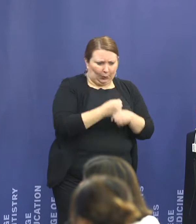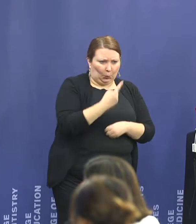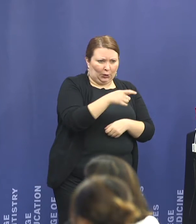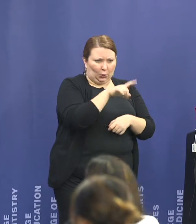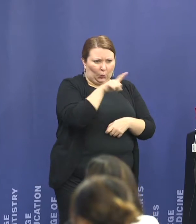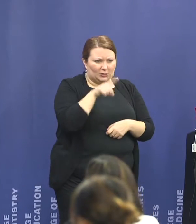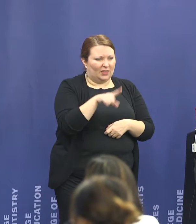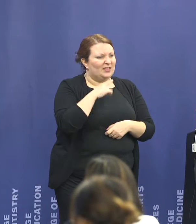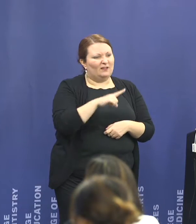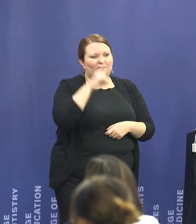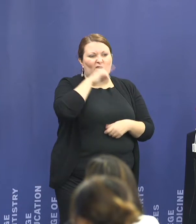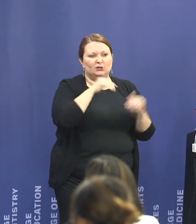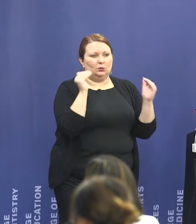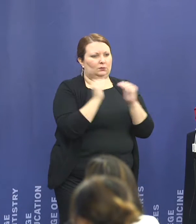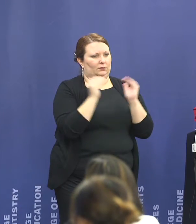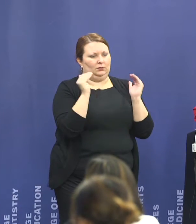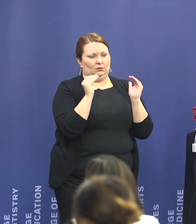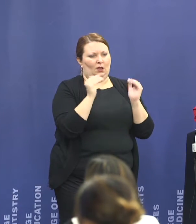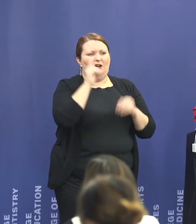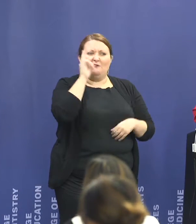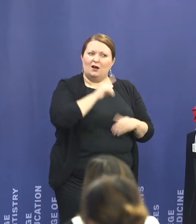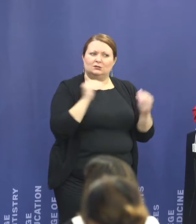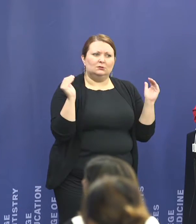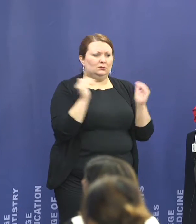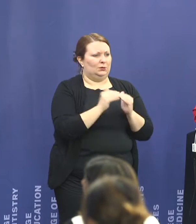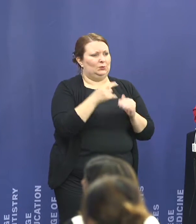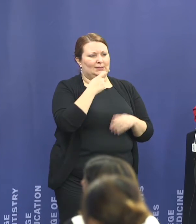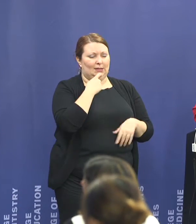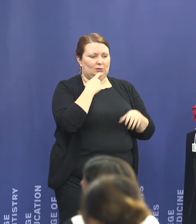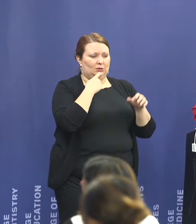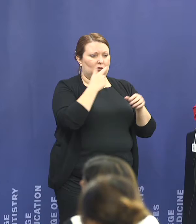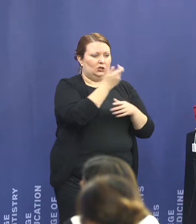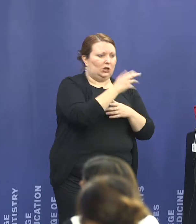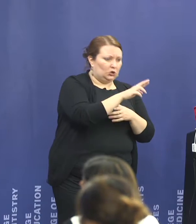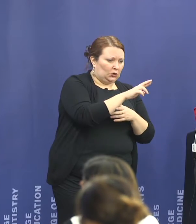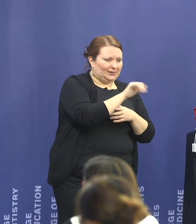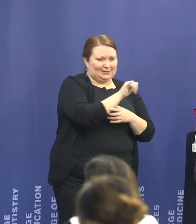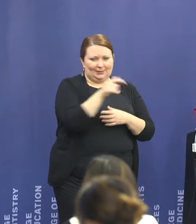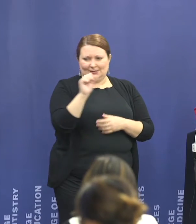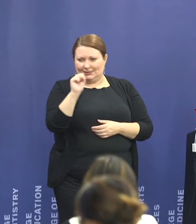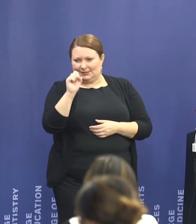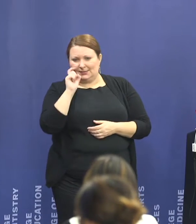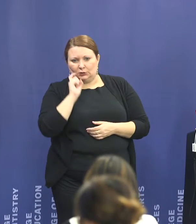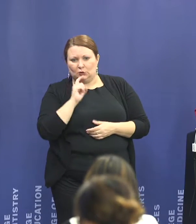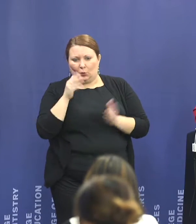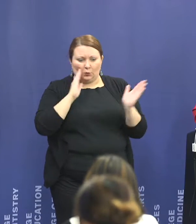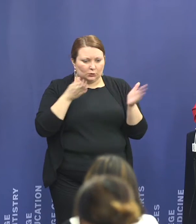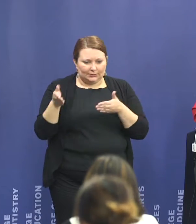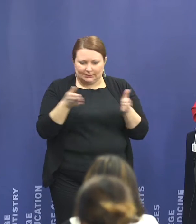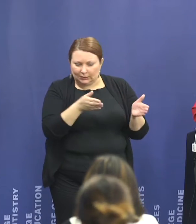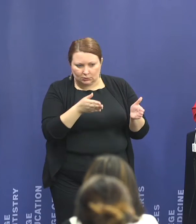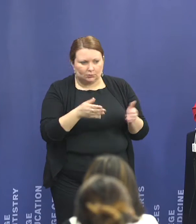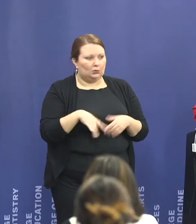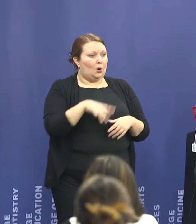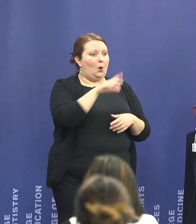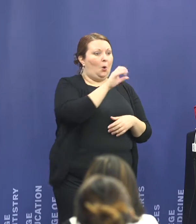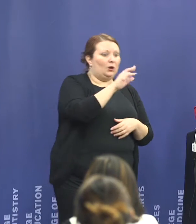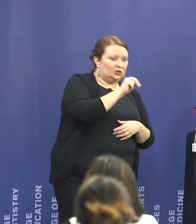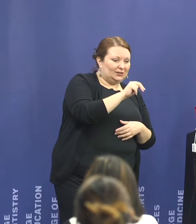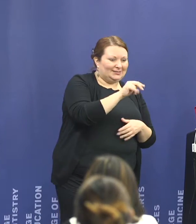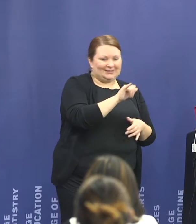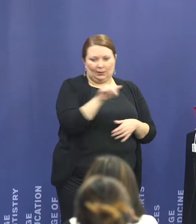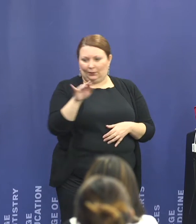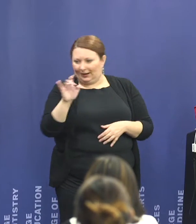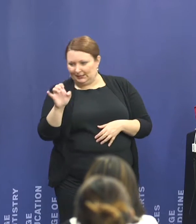false equivalency. It's a false equivalency to say that gender is the same as sexual orientation and that origin is the